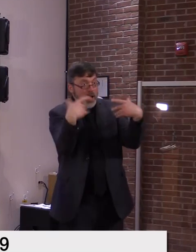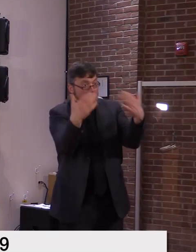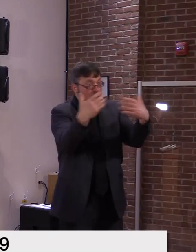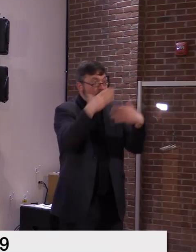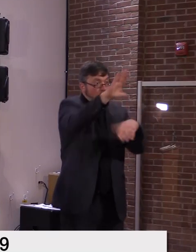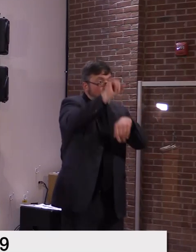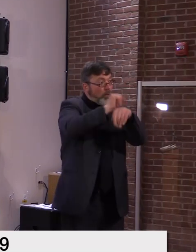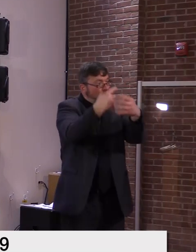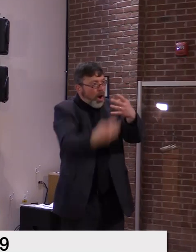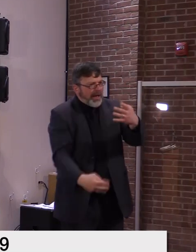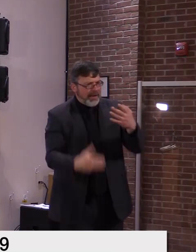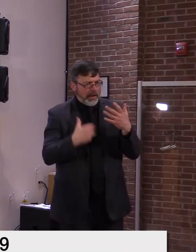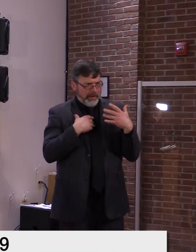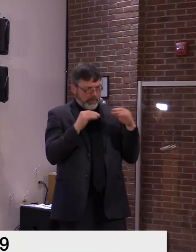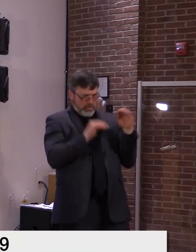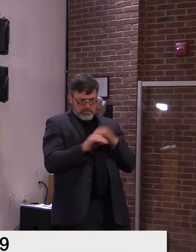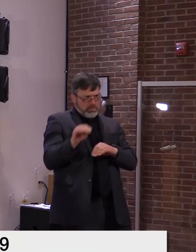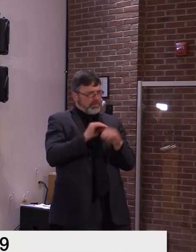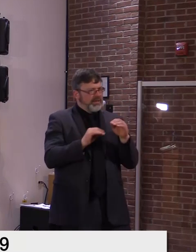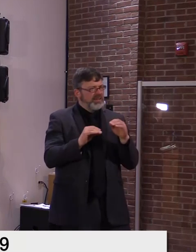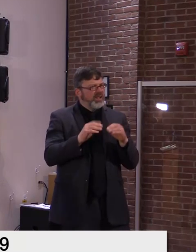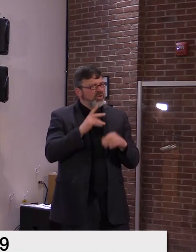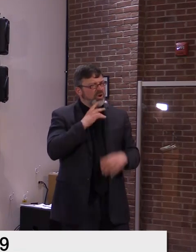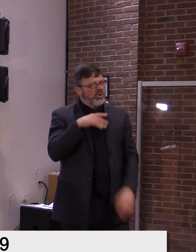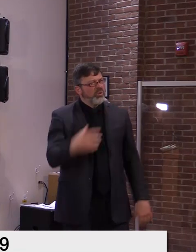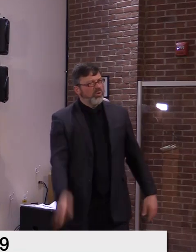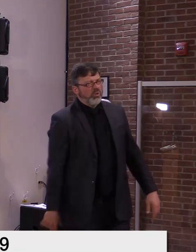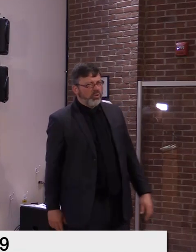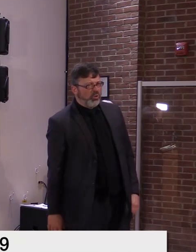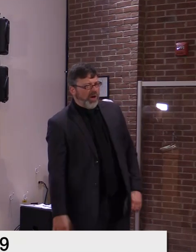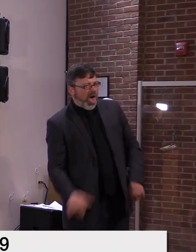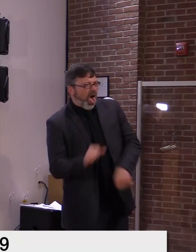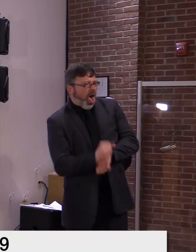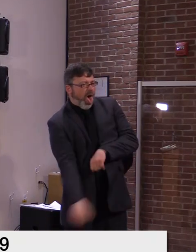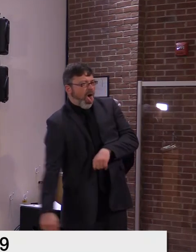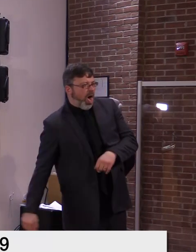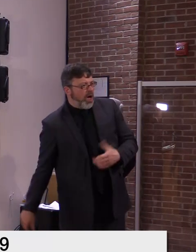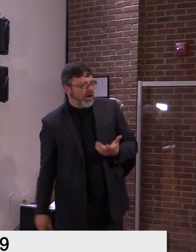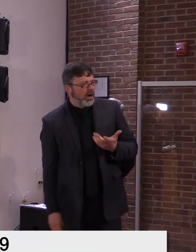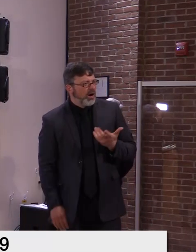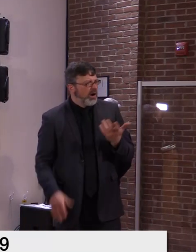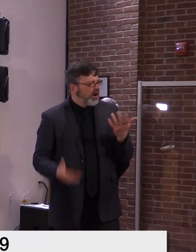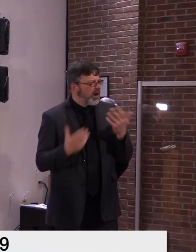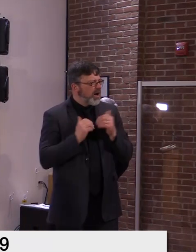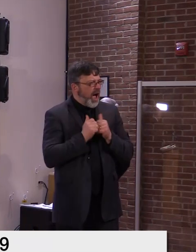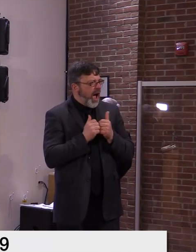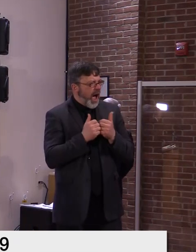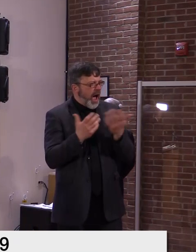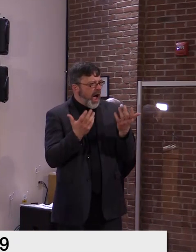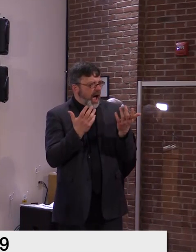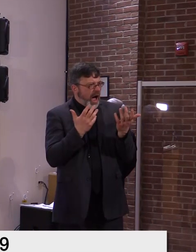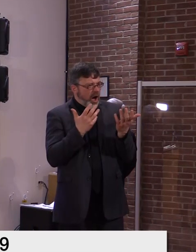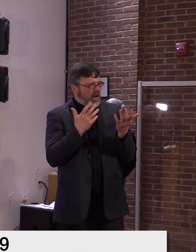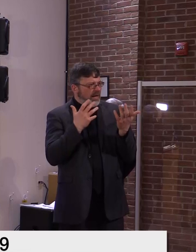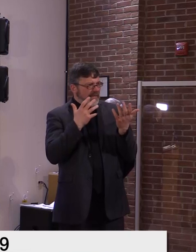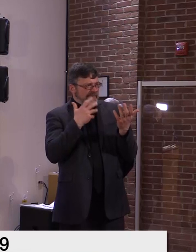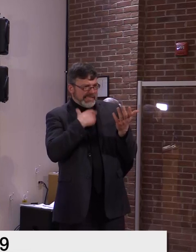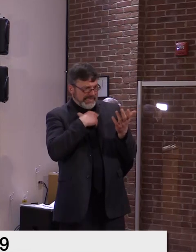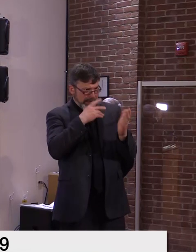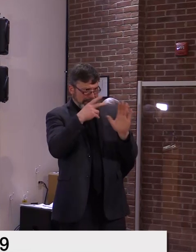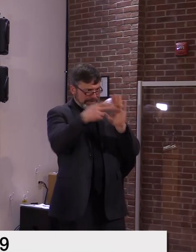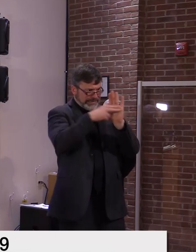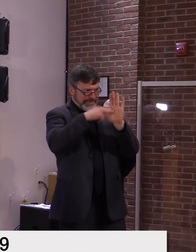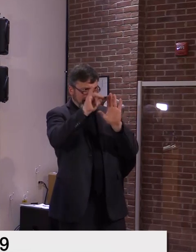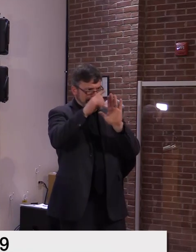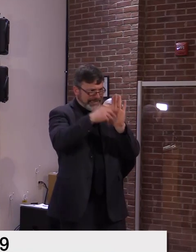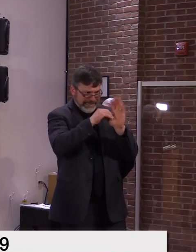allow that to happen and how would we get a code to everyone? I mean, it gets much more complicated than you might imagine.